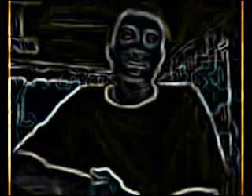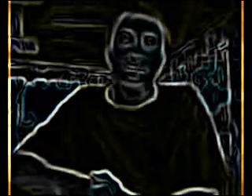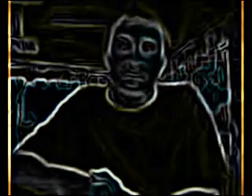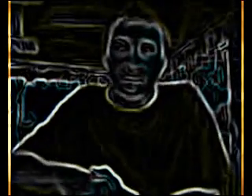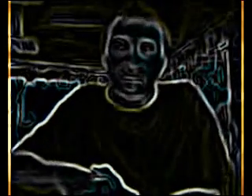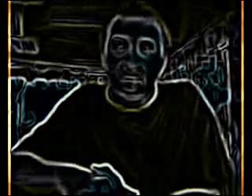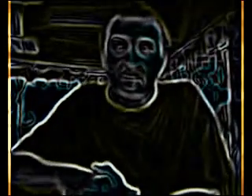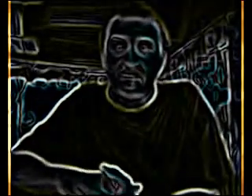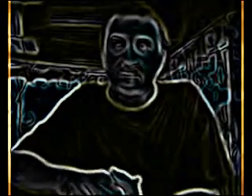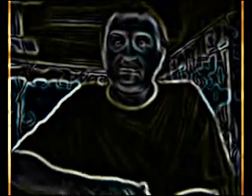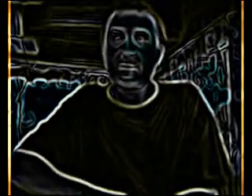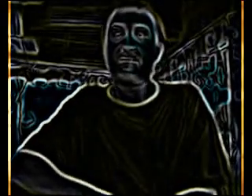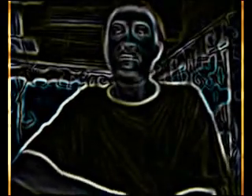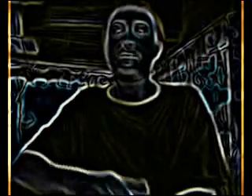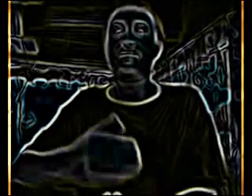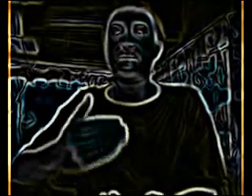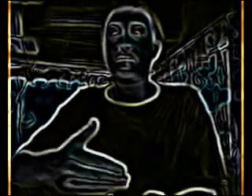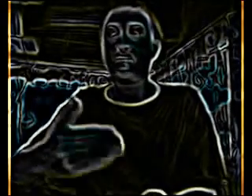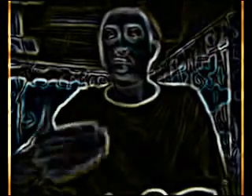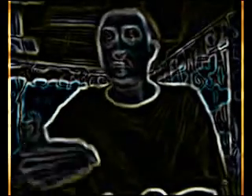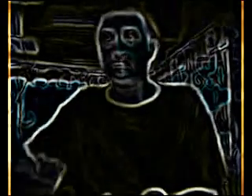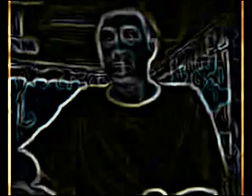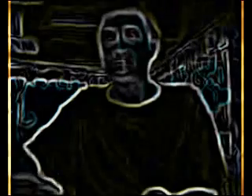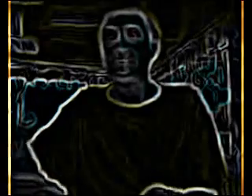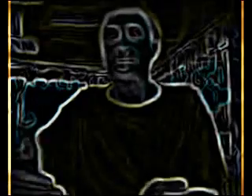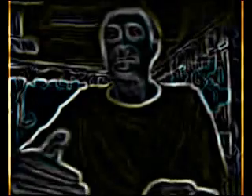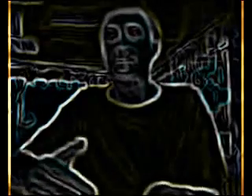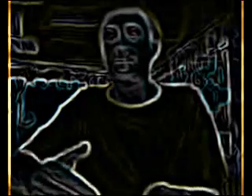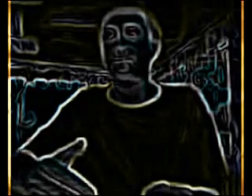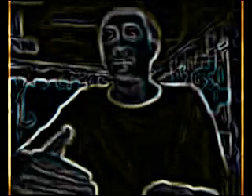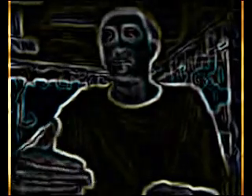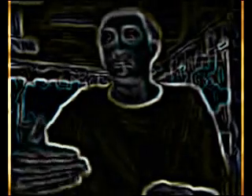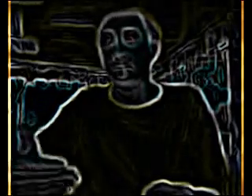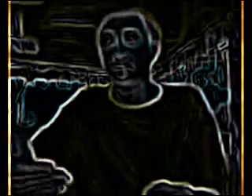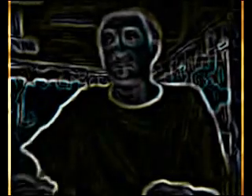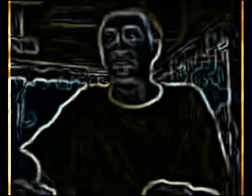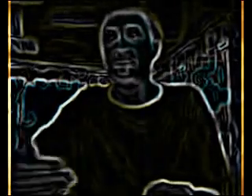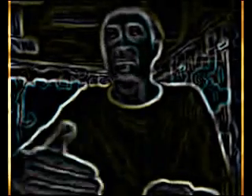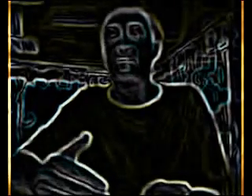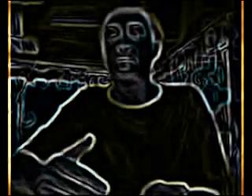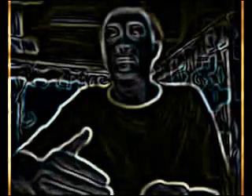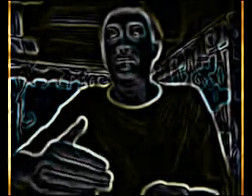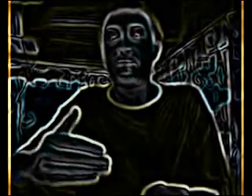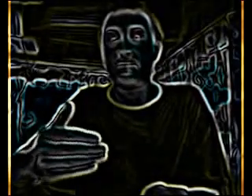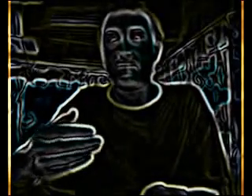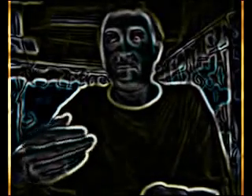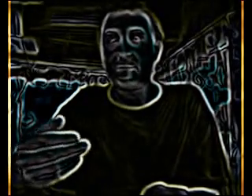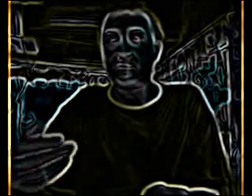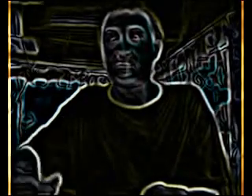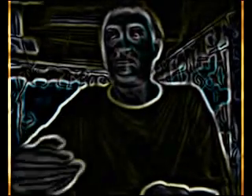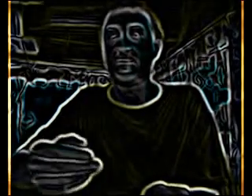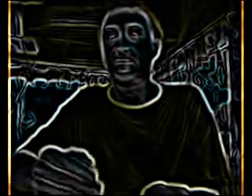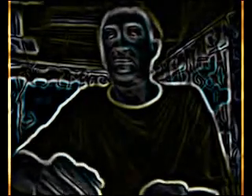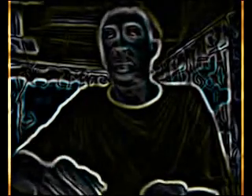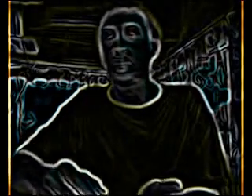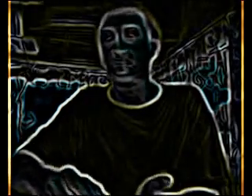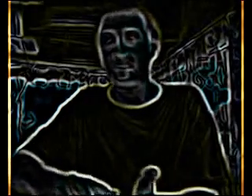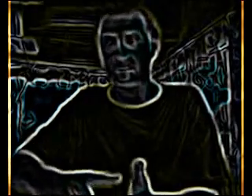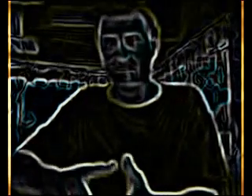he said, I'd rather have the vote saying I voted in favor of restoring those cuts. I voted in favor of reducing the debt. I voted in favor of making sure the pension systems were sound. I voted